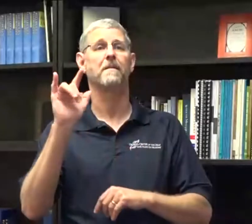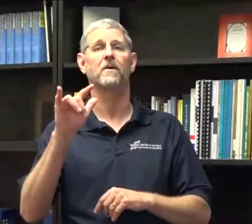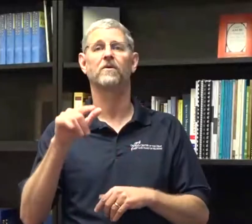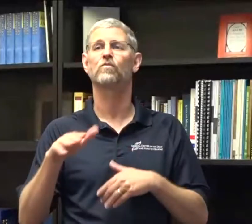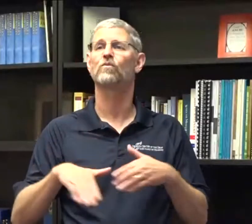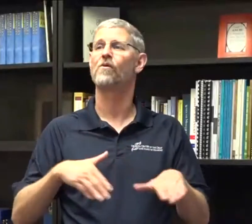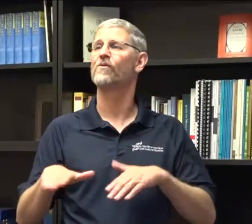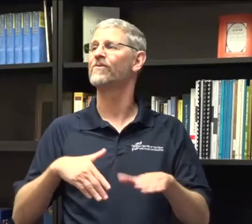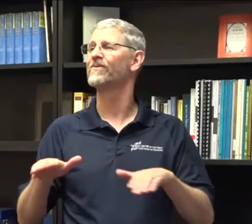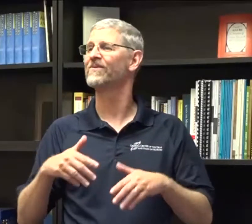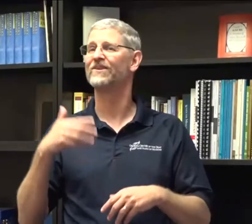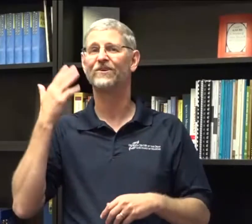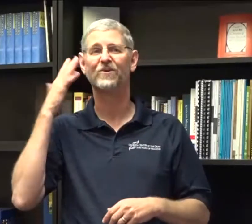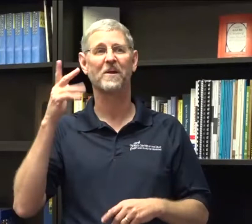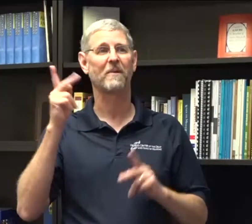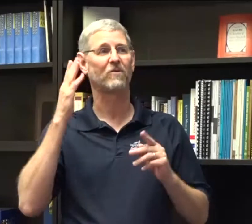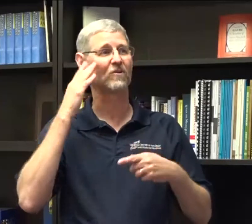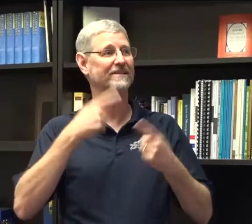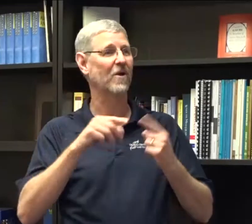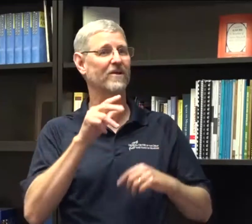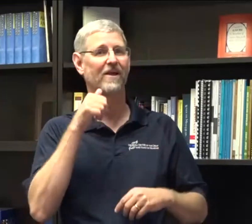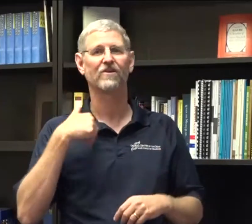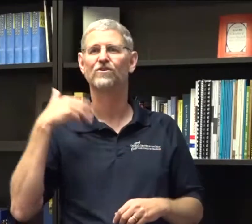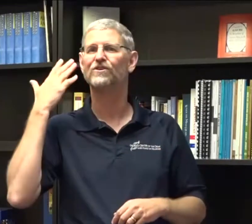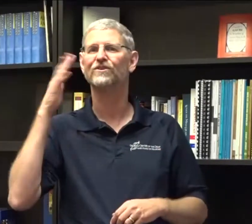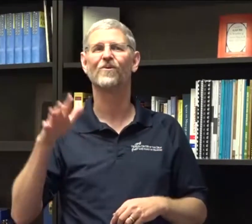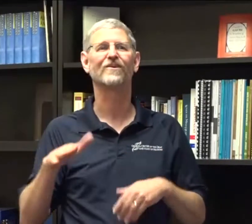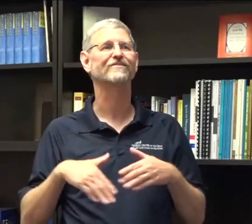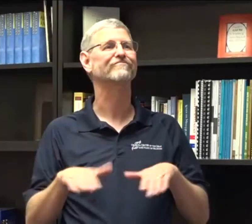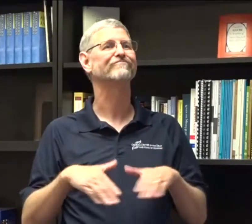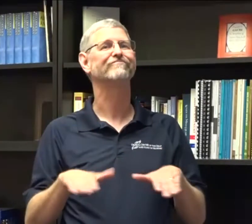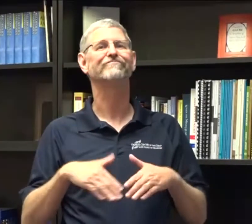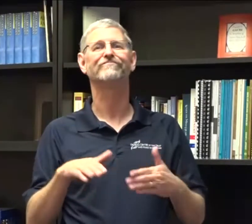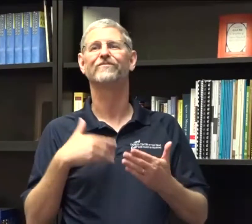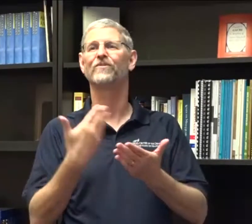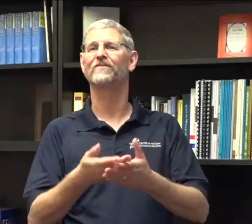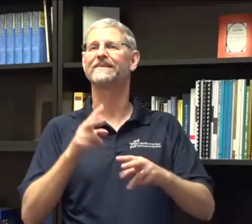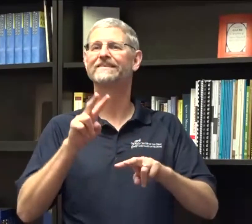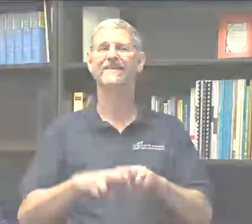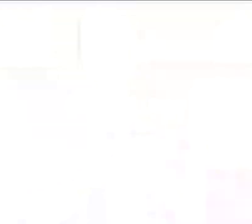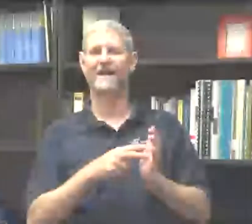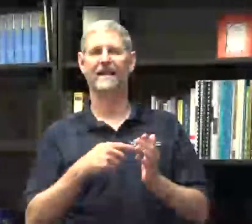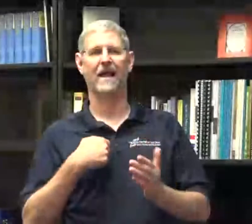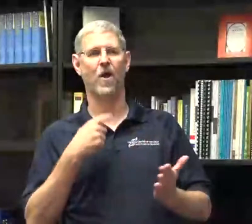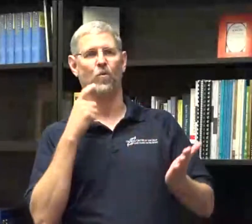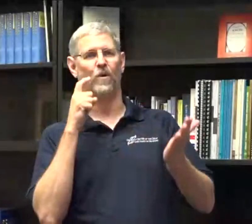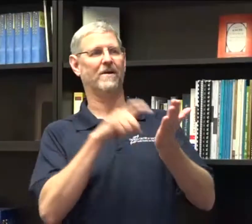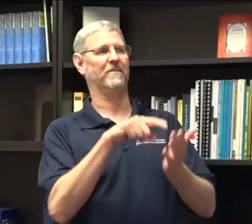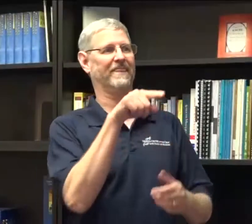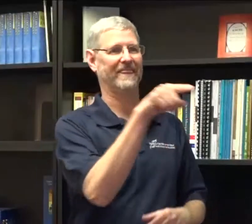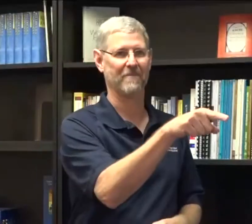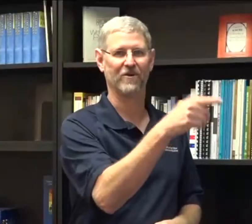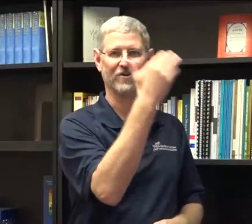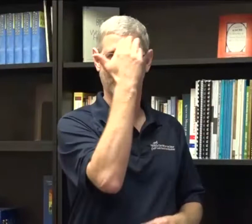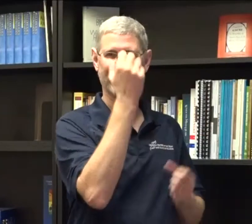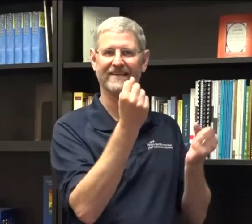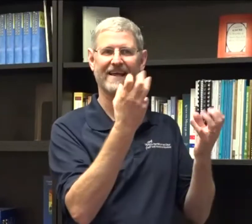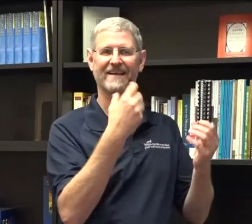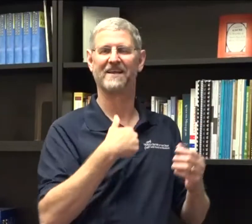now, even in airlines, walking around, you're not sure if anybody knows sign language. But now that there's an indicator on their